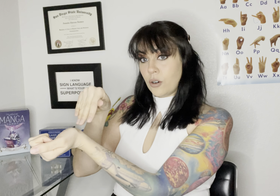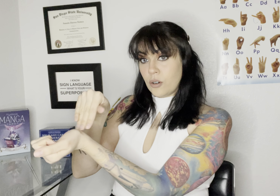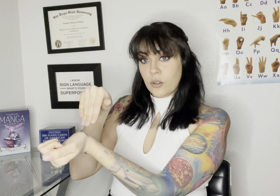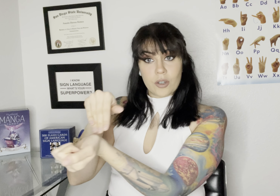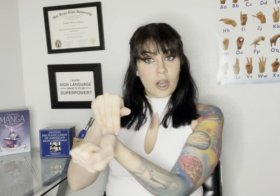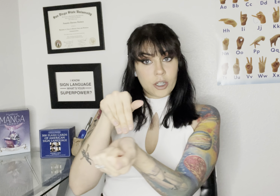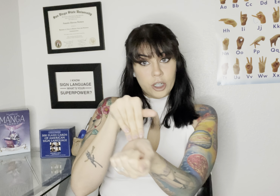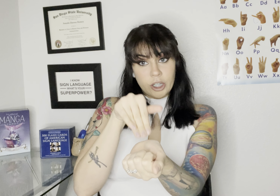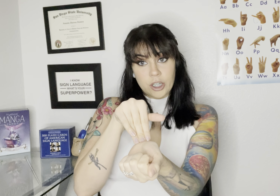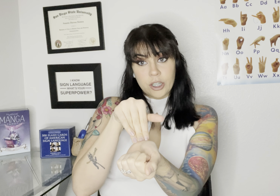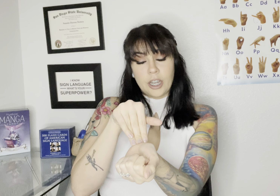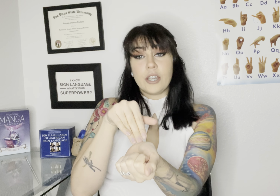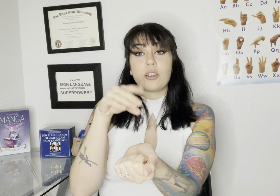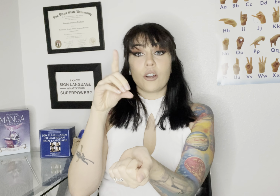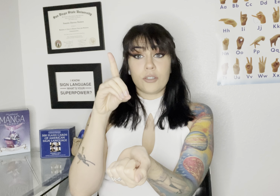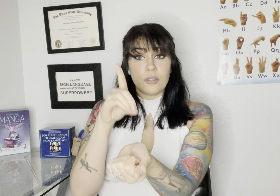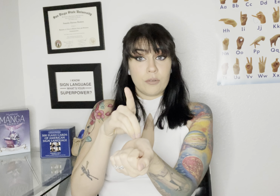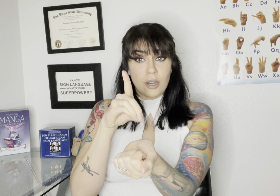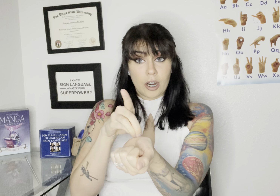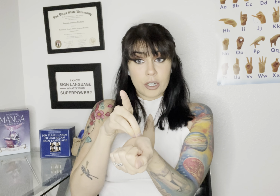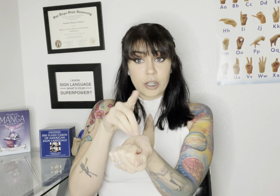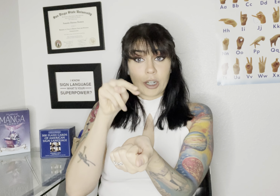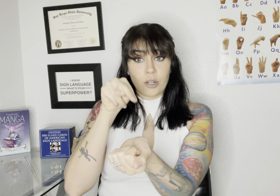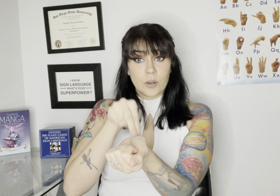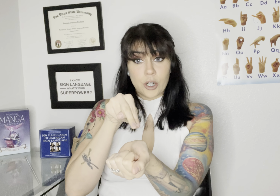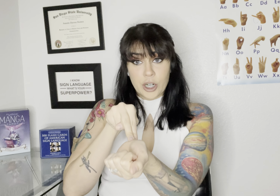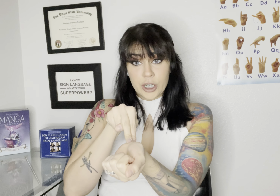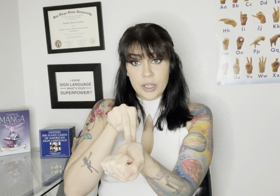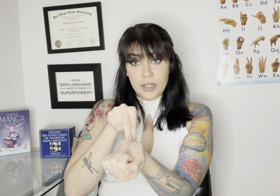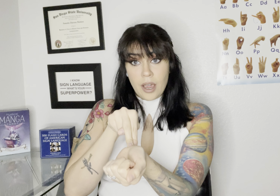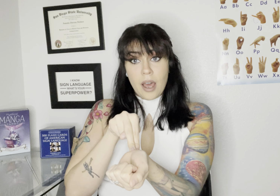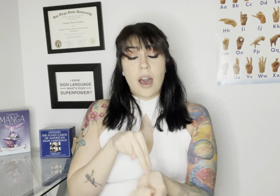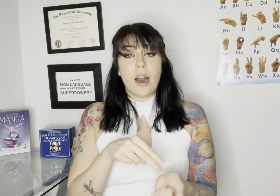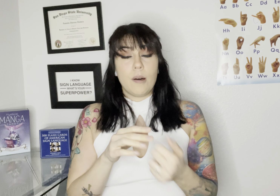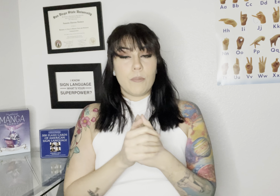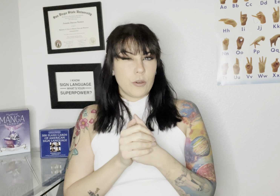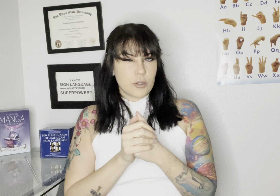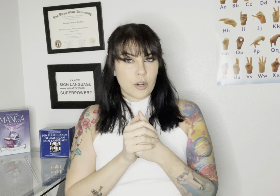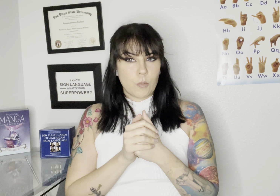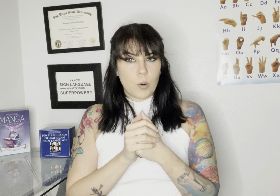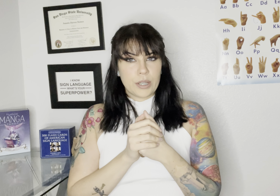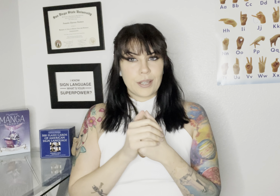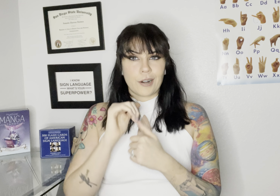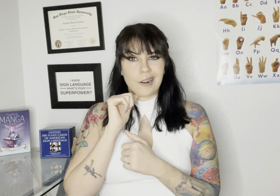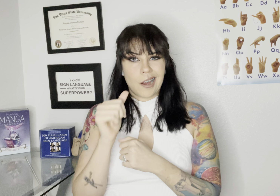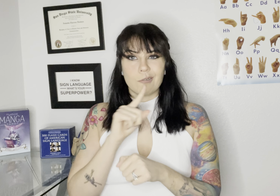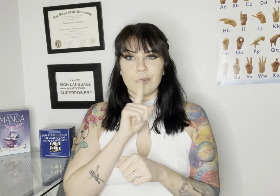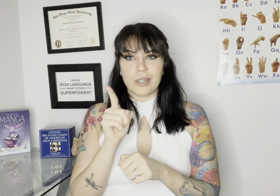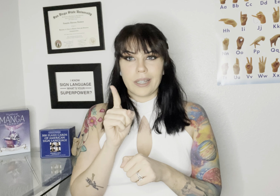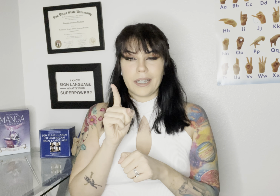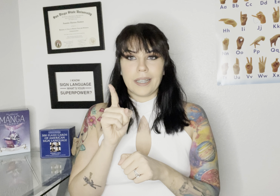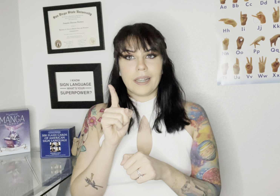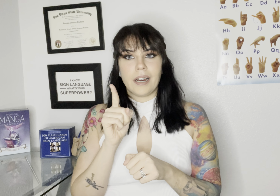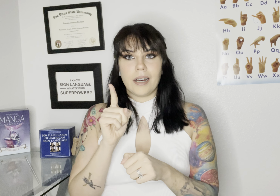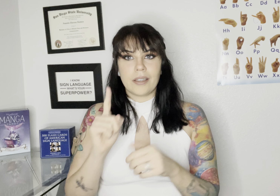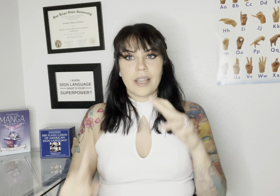medical, doctor, and you can also do doctor or nurse. Those are ones that are not really, they show